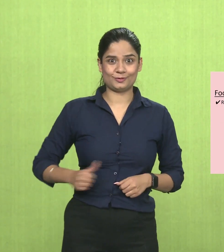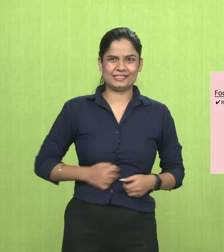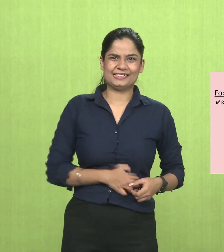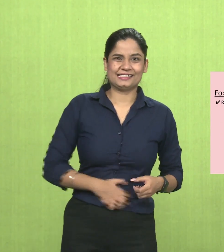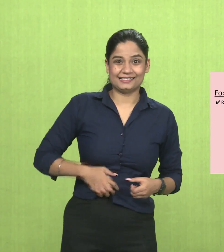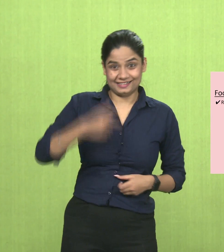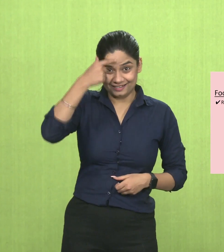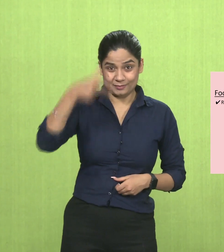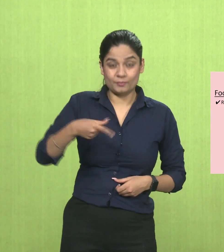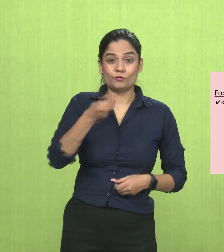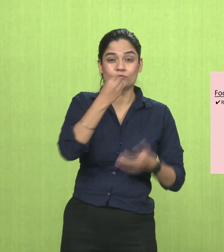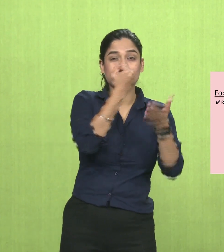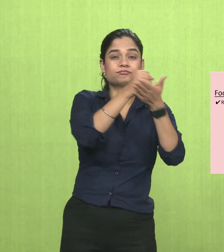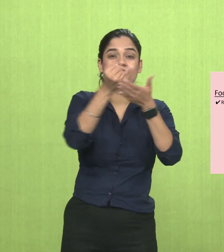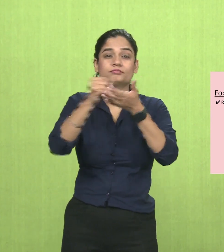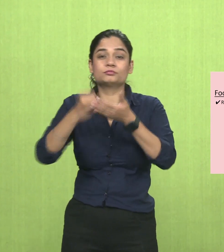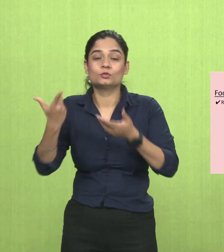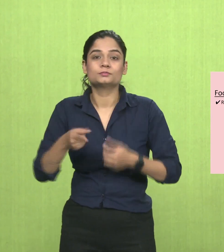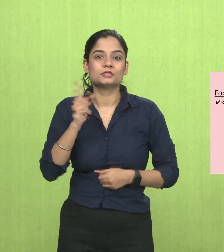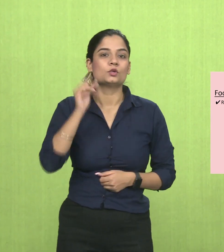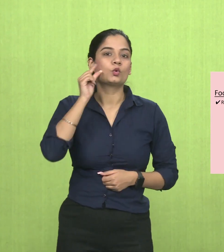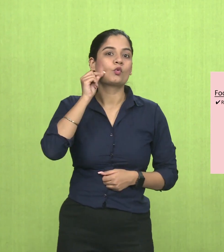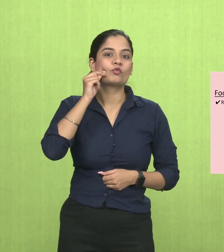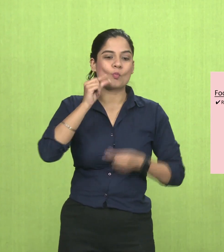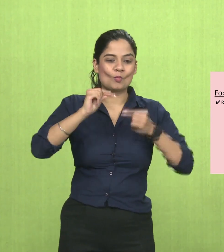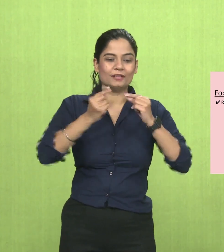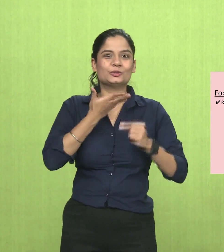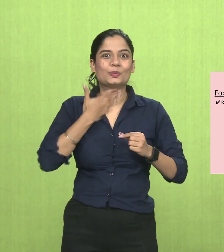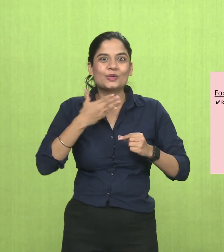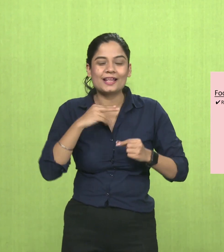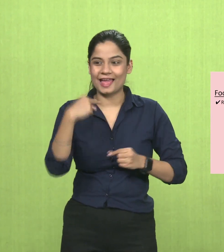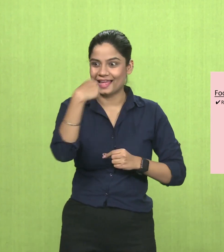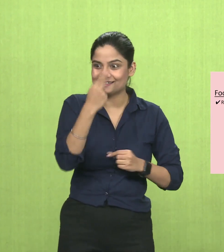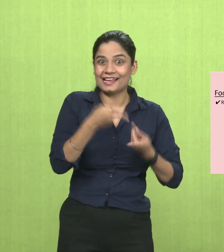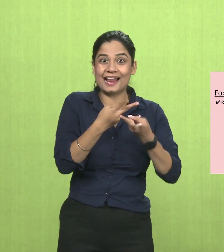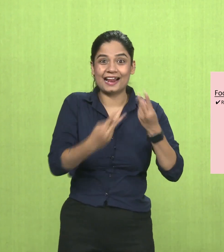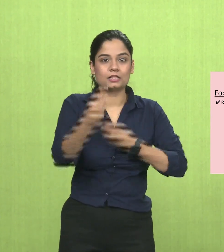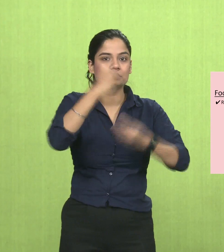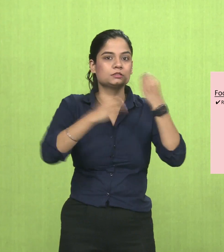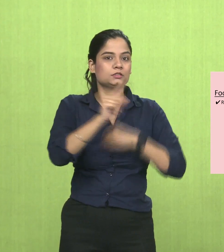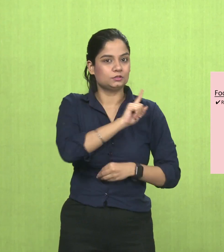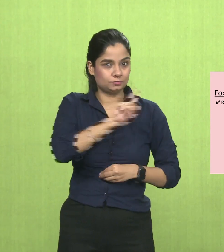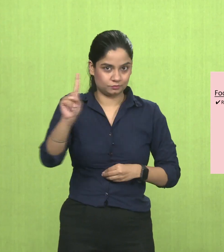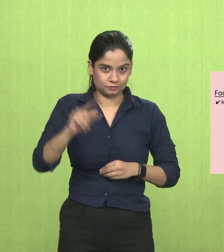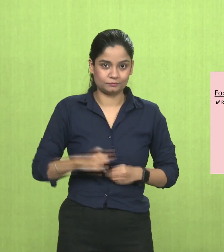Foods that need to be avoided during constipation is candies, chocolates, etc. Don't intake